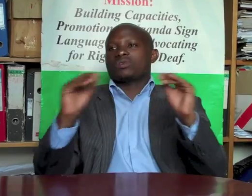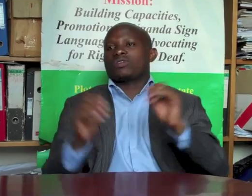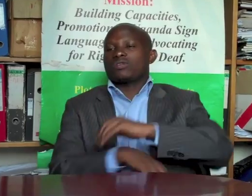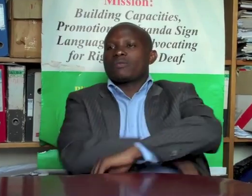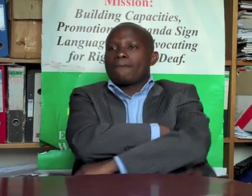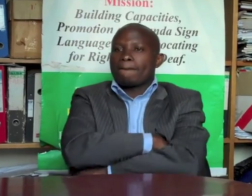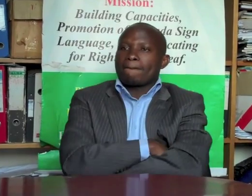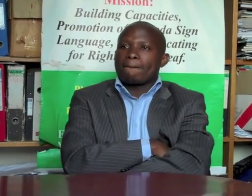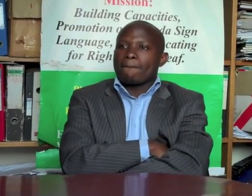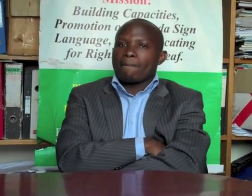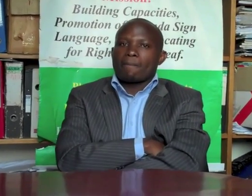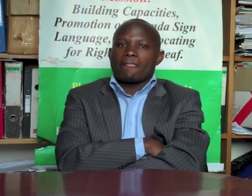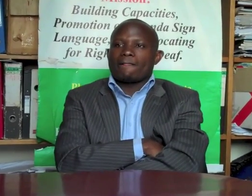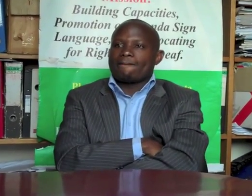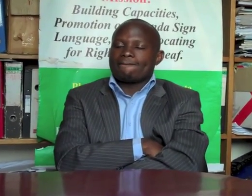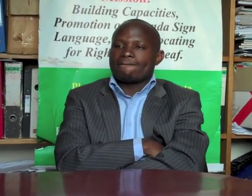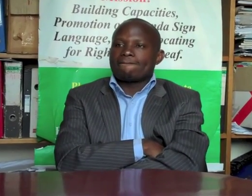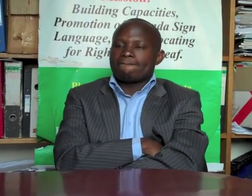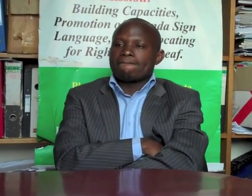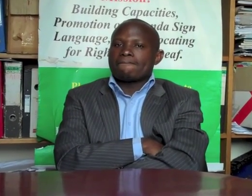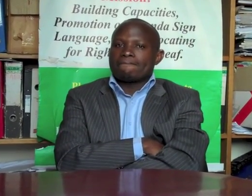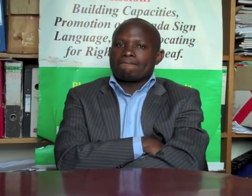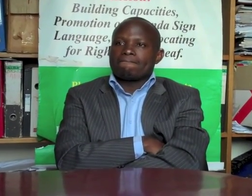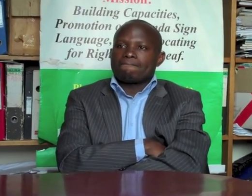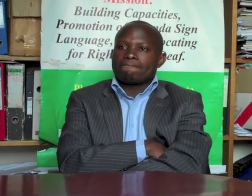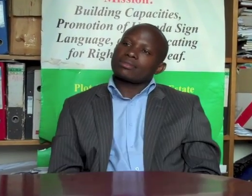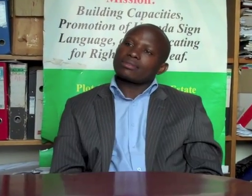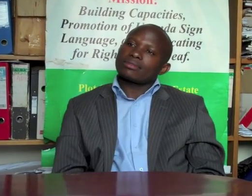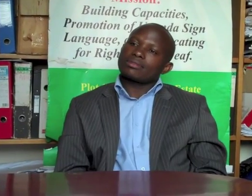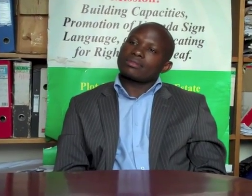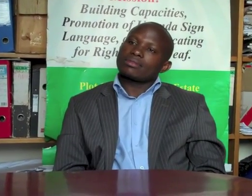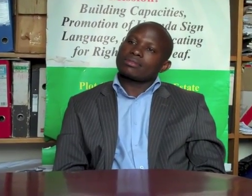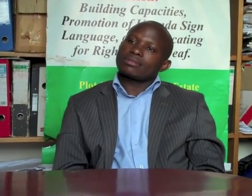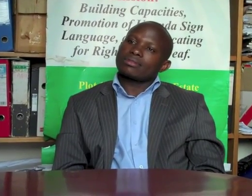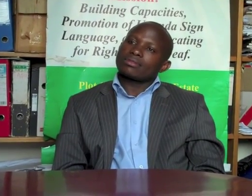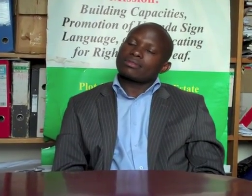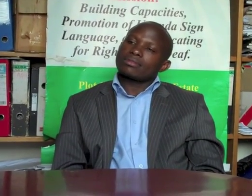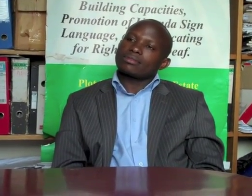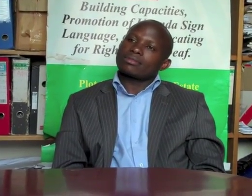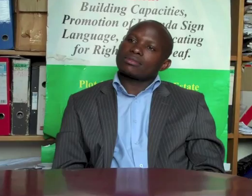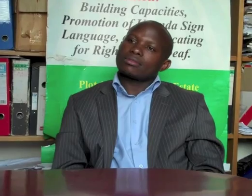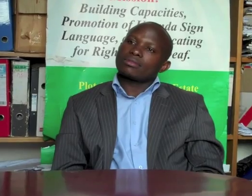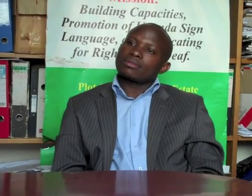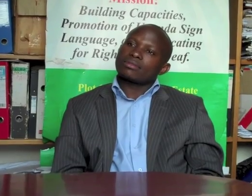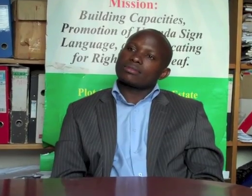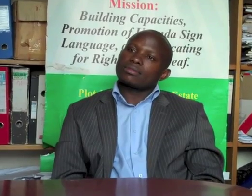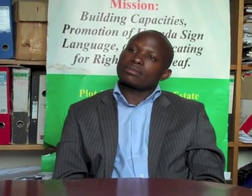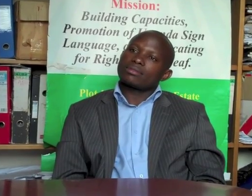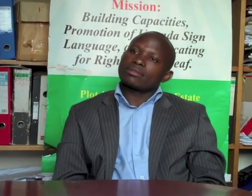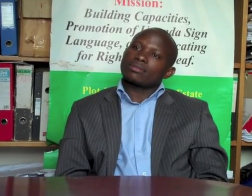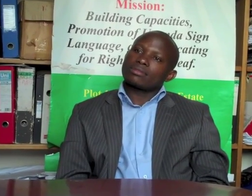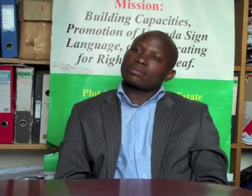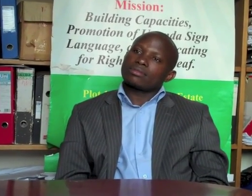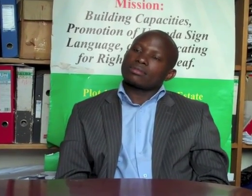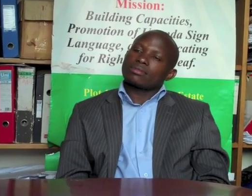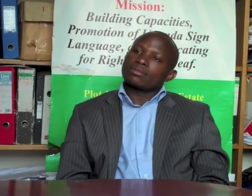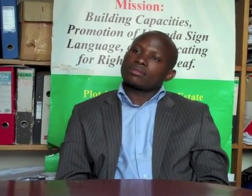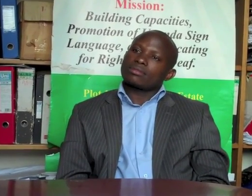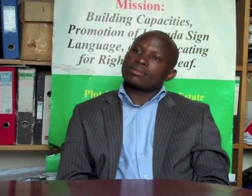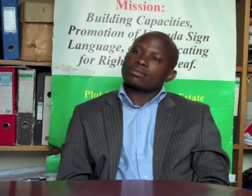later on if we solve the communication barrier. Seen positive changes in terms of maybe stigma towards deaf children in